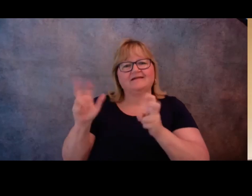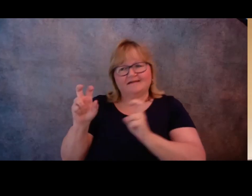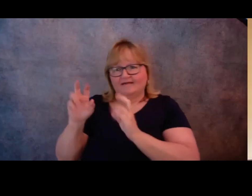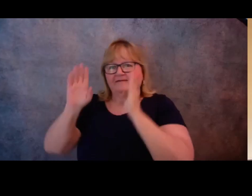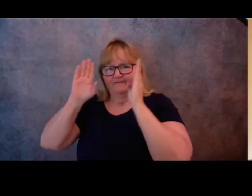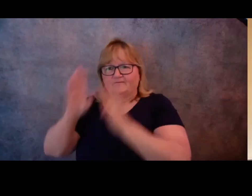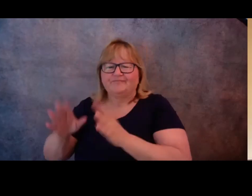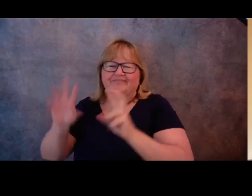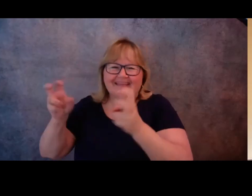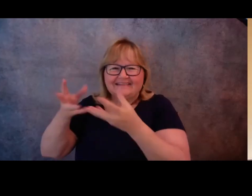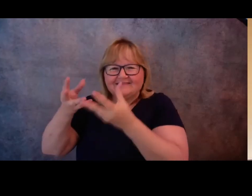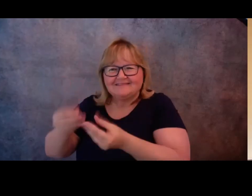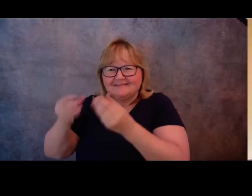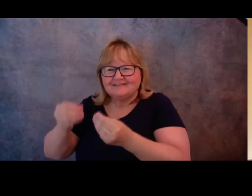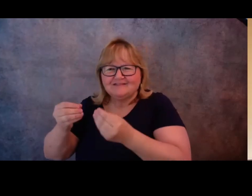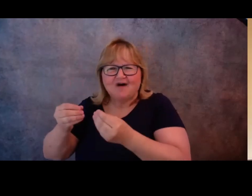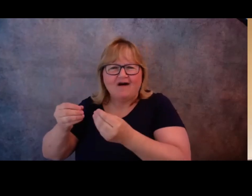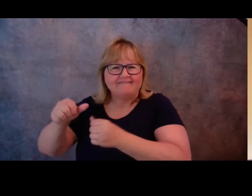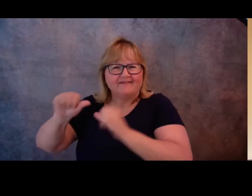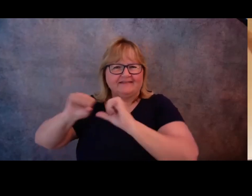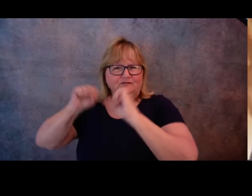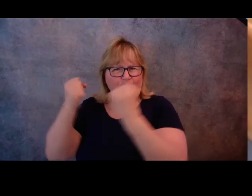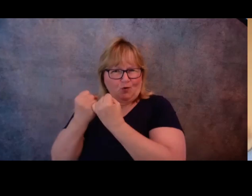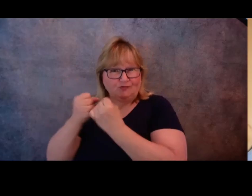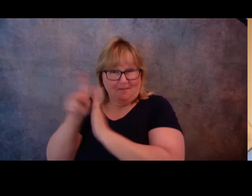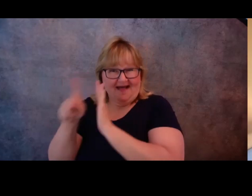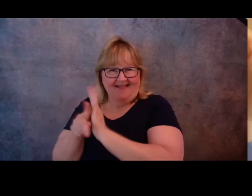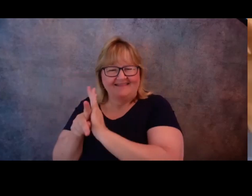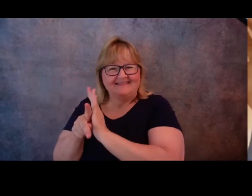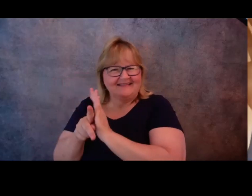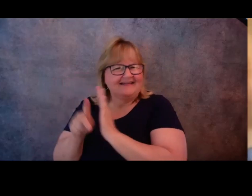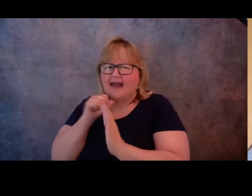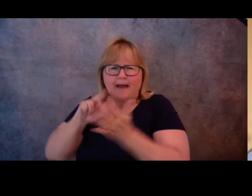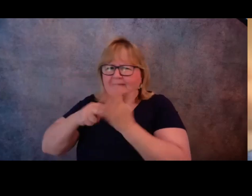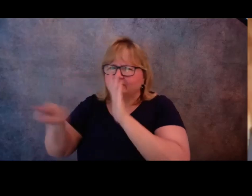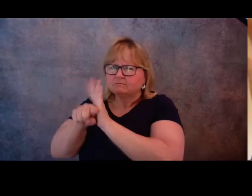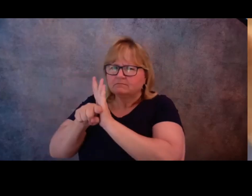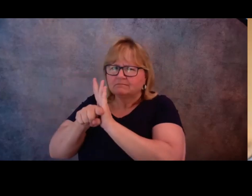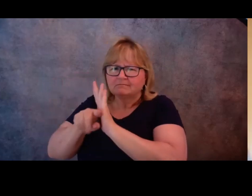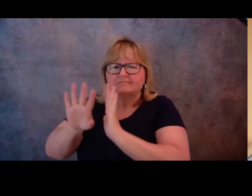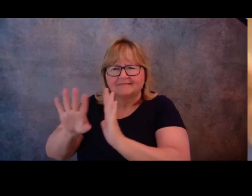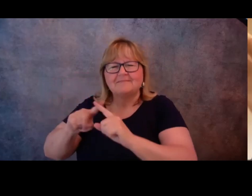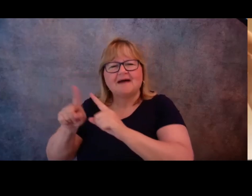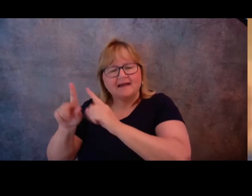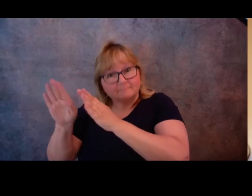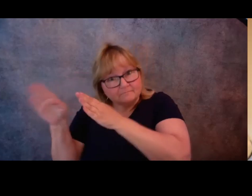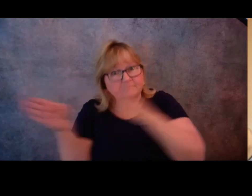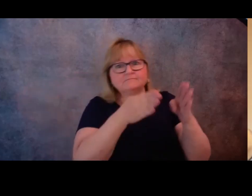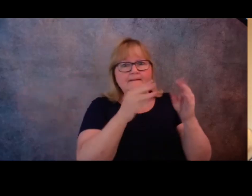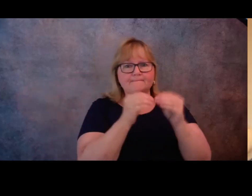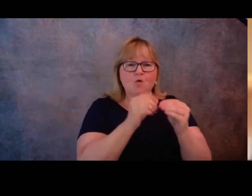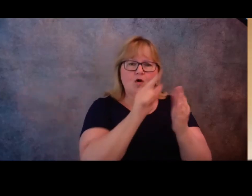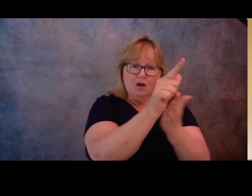I don't mean that in a pejorative sense, to much harder law, human rights, and